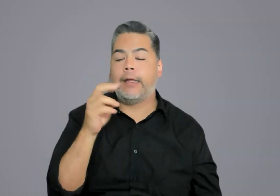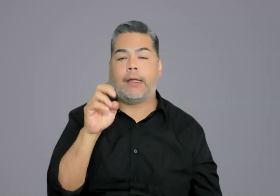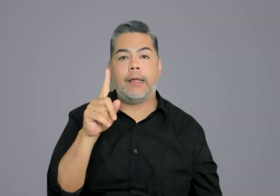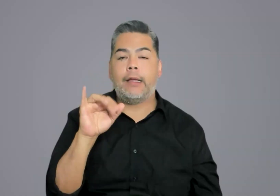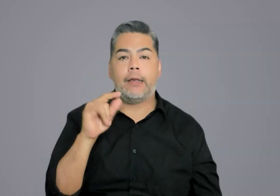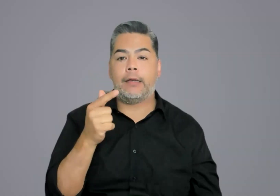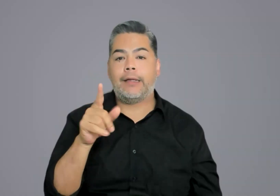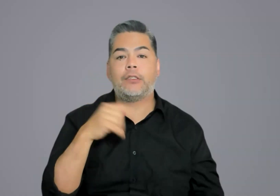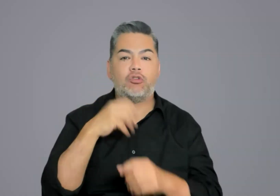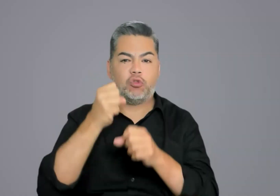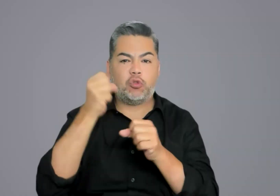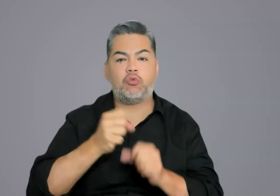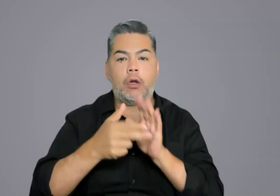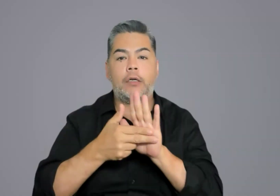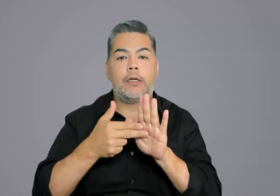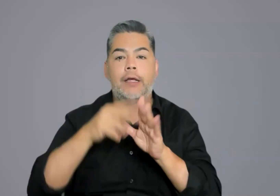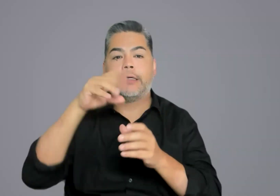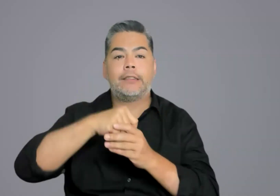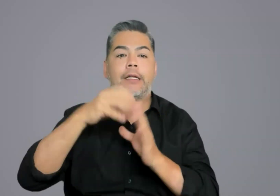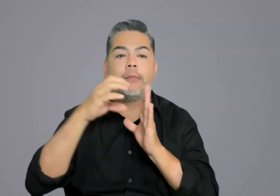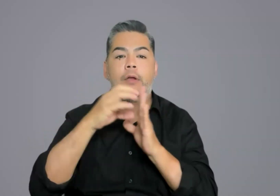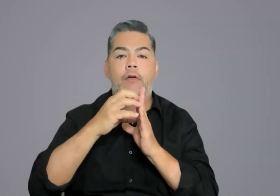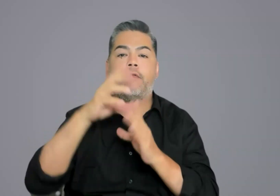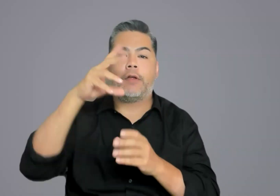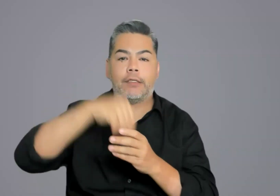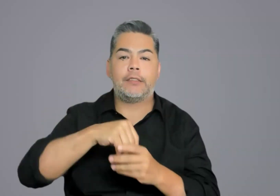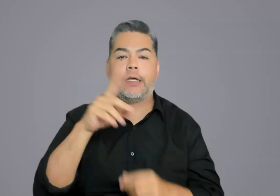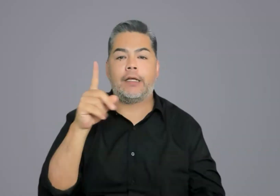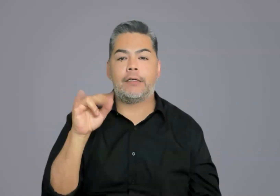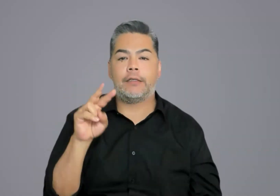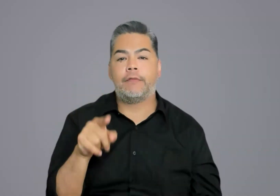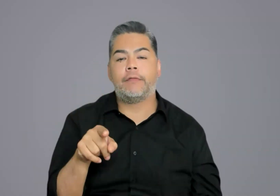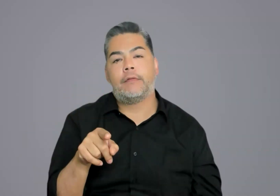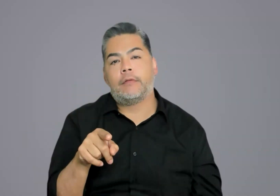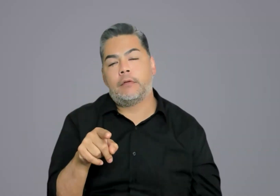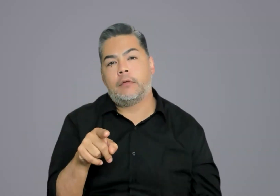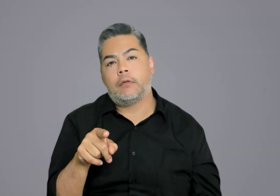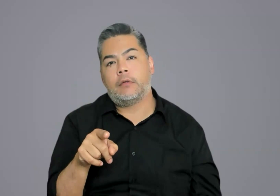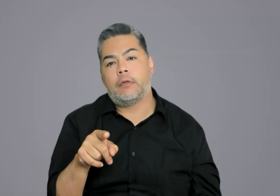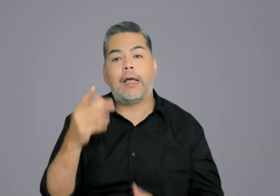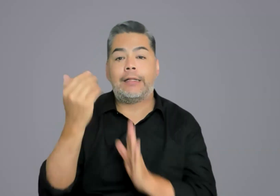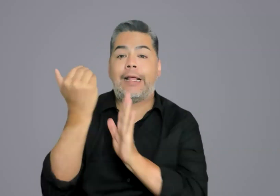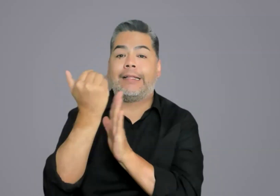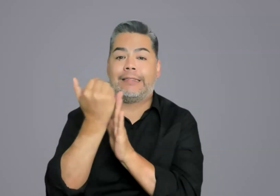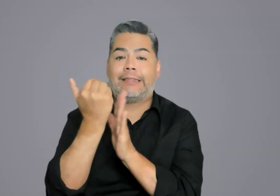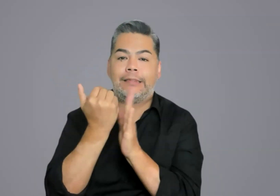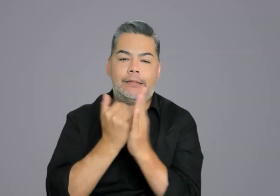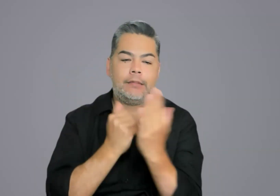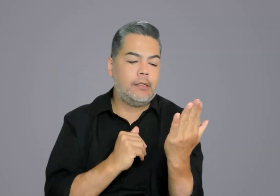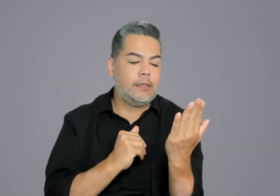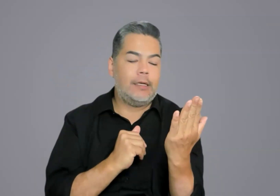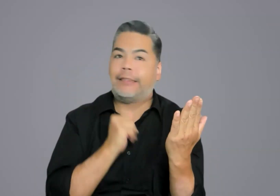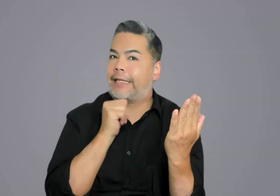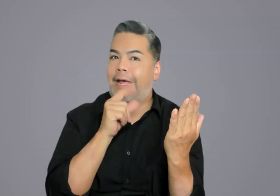strong tag inside a paragraph, inside a div. And the list, unfortunately, isn't a list